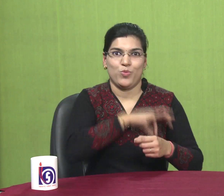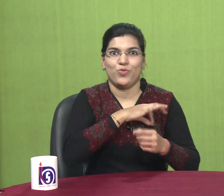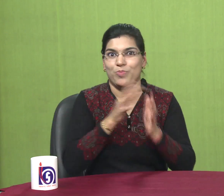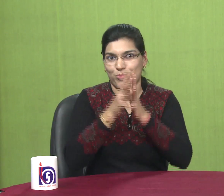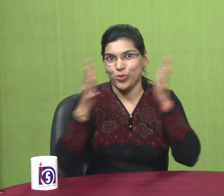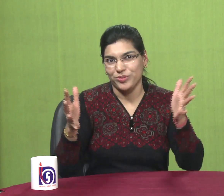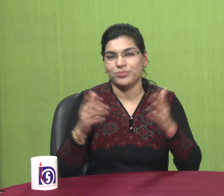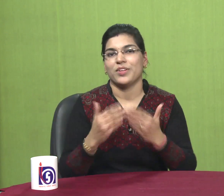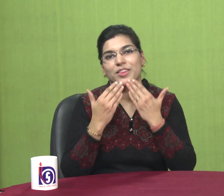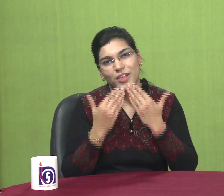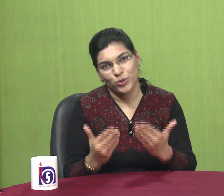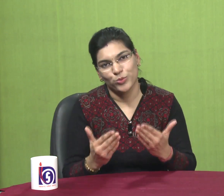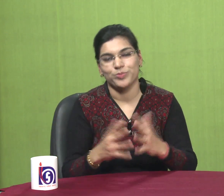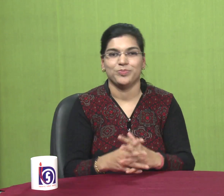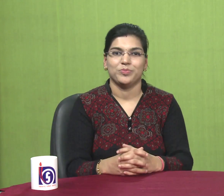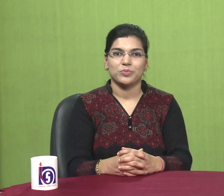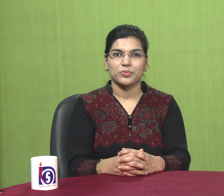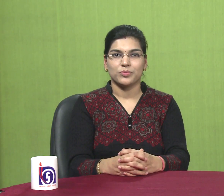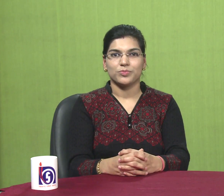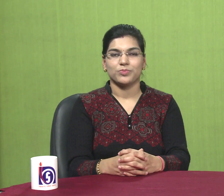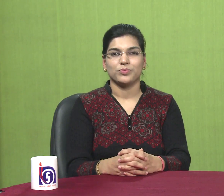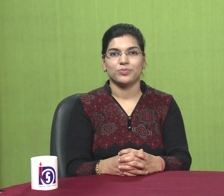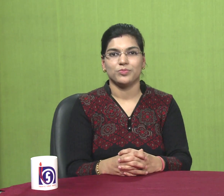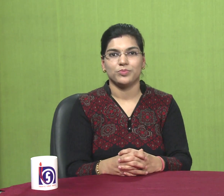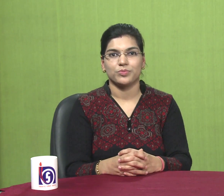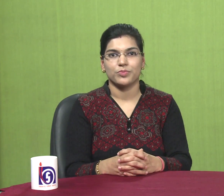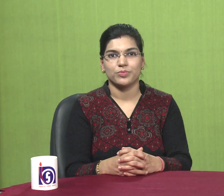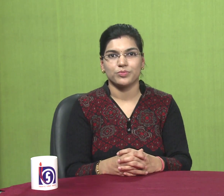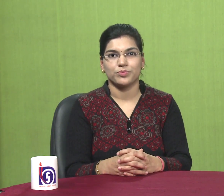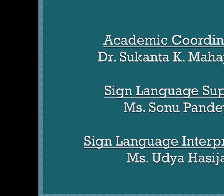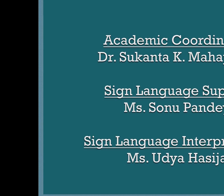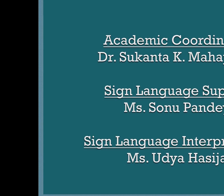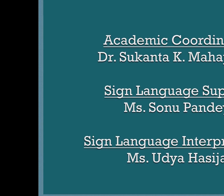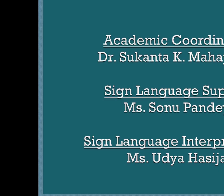understood well whatever we have done till now. Thank you.